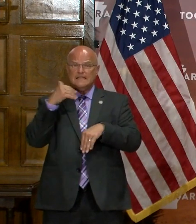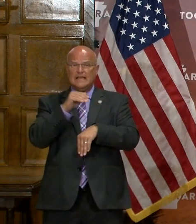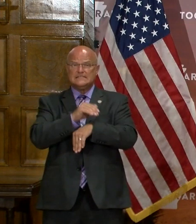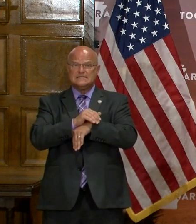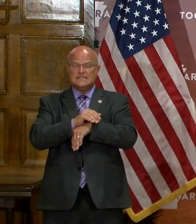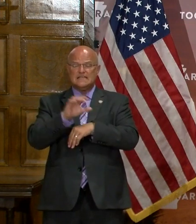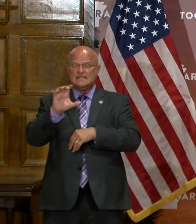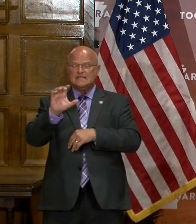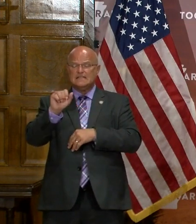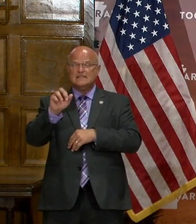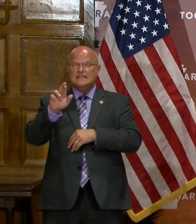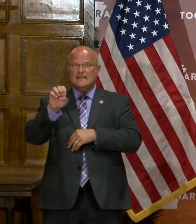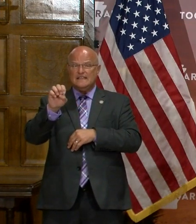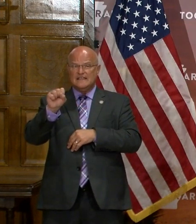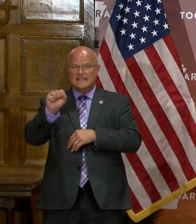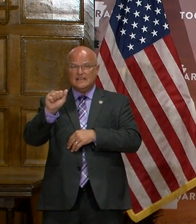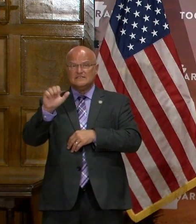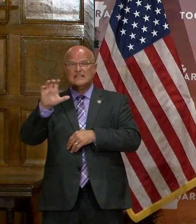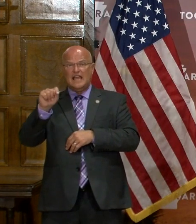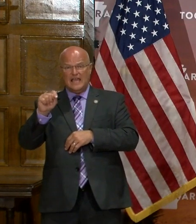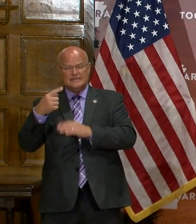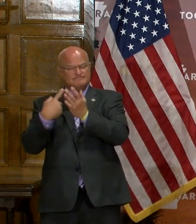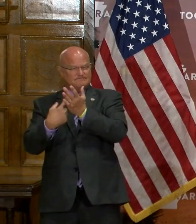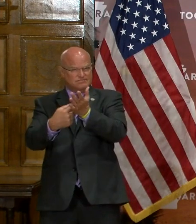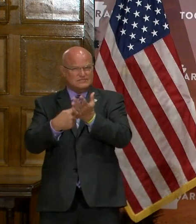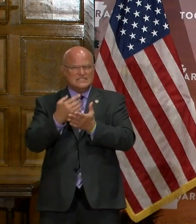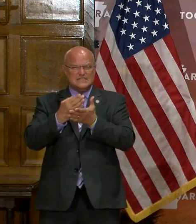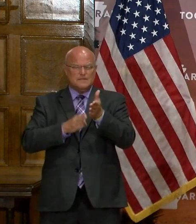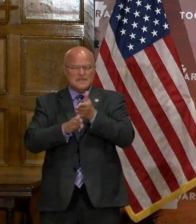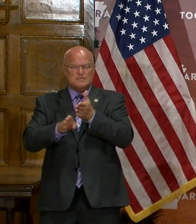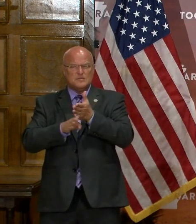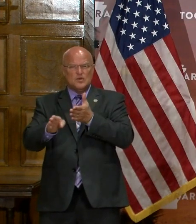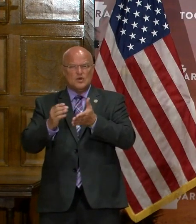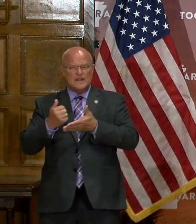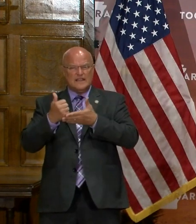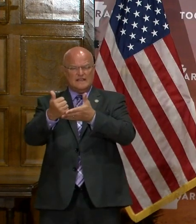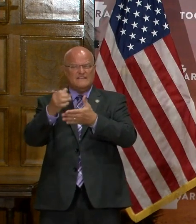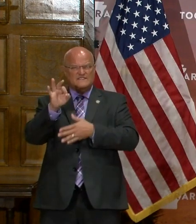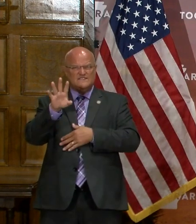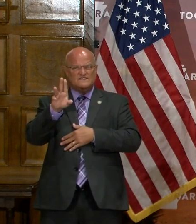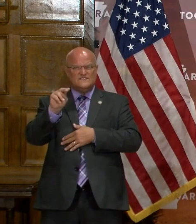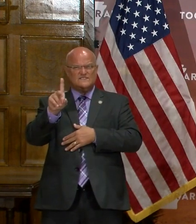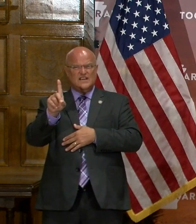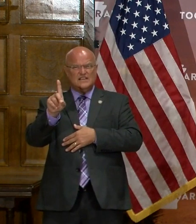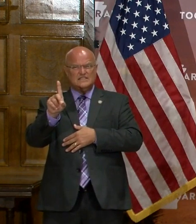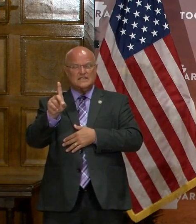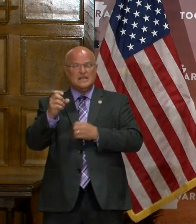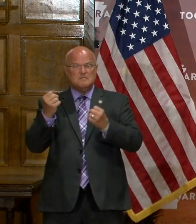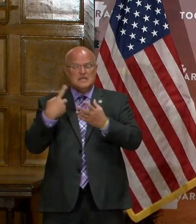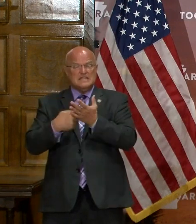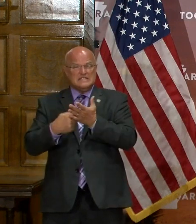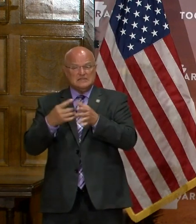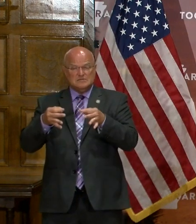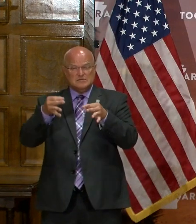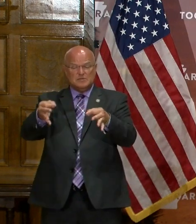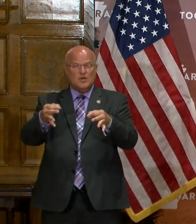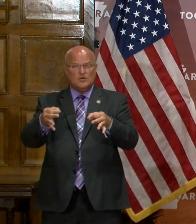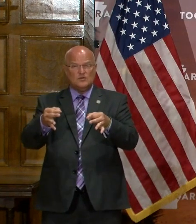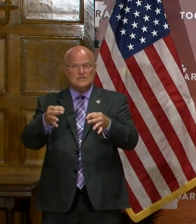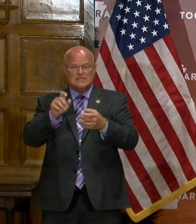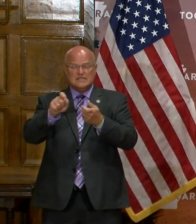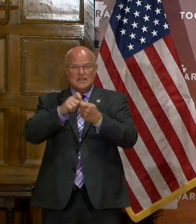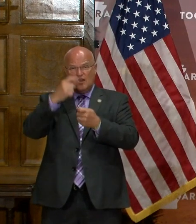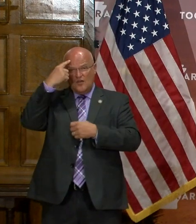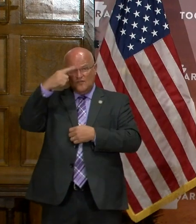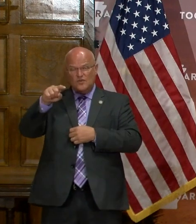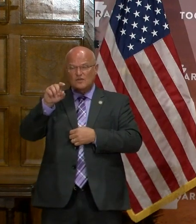the CARES Act Steering Committee met to discuss some of the minority aid funding. A lot of those discussions were postponed, including funding